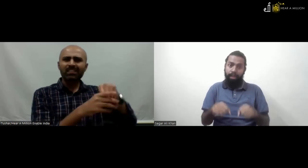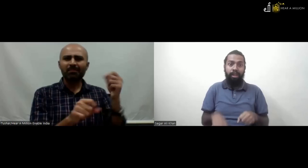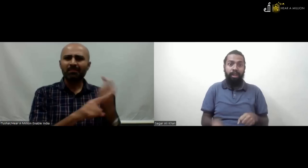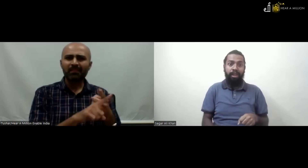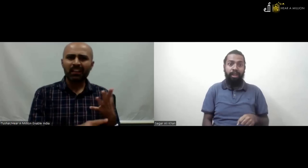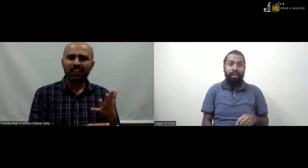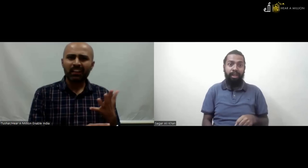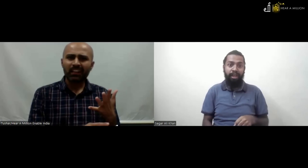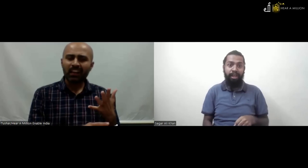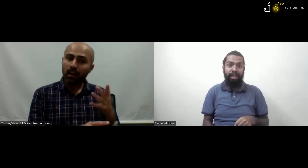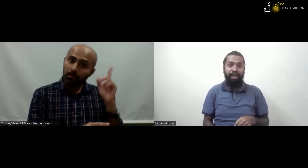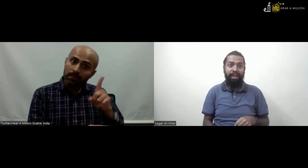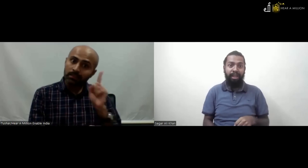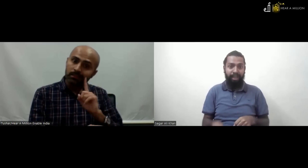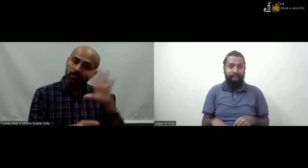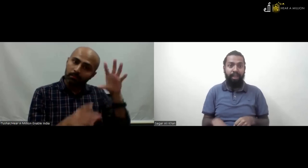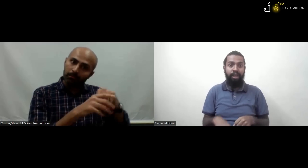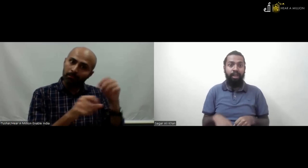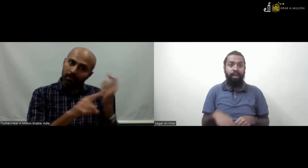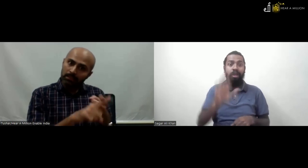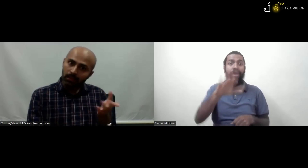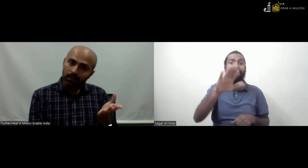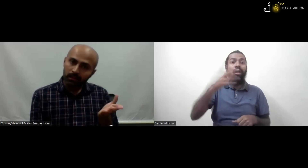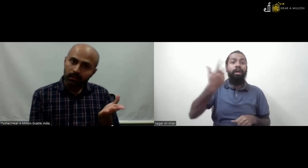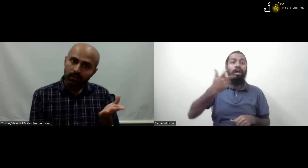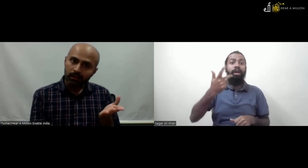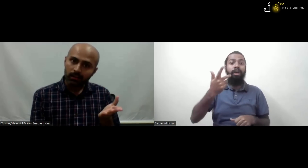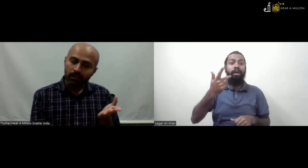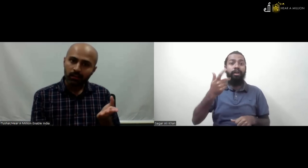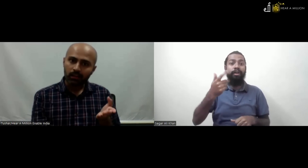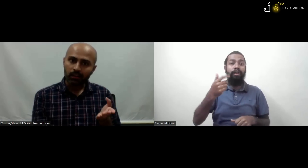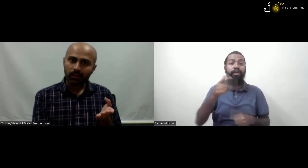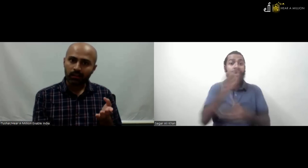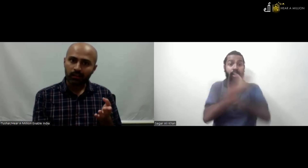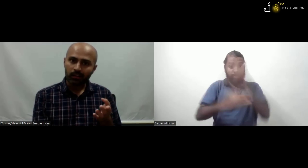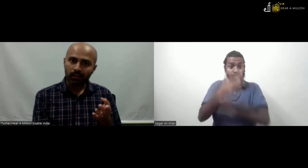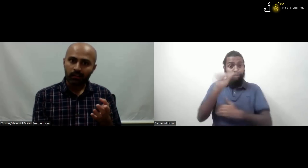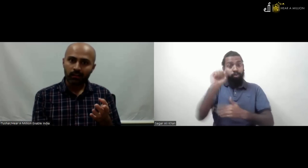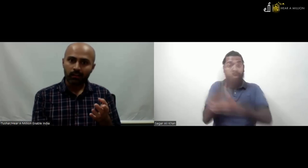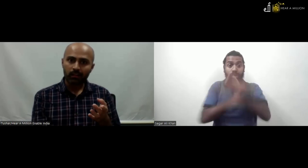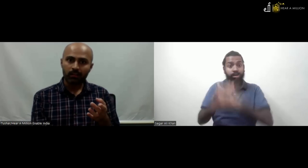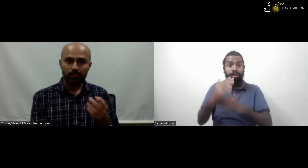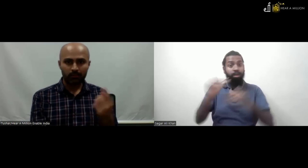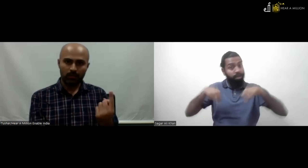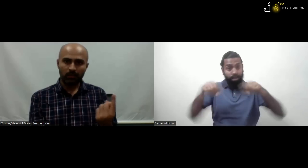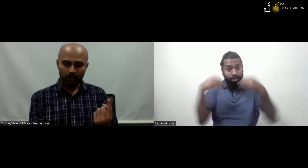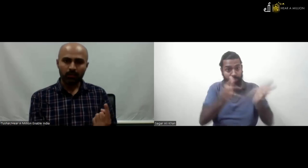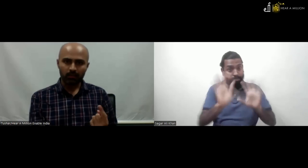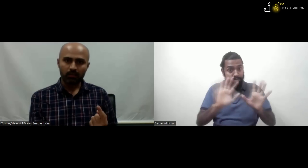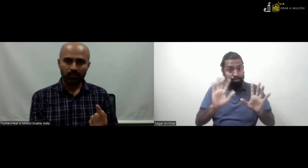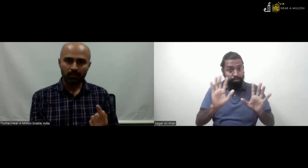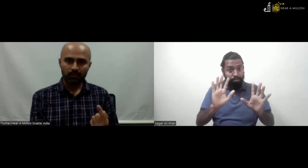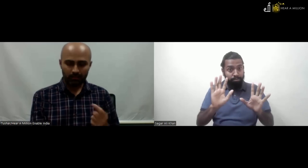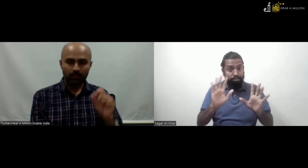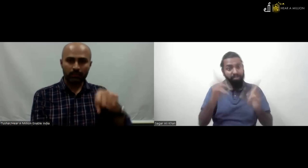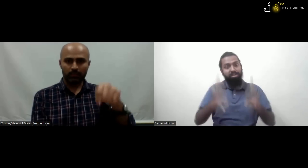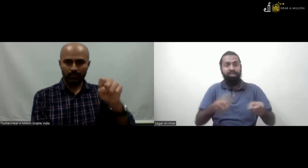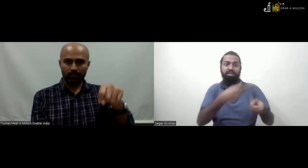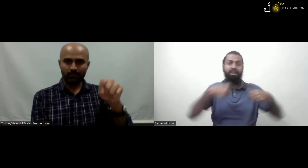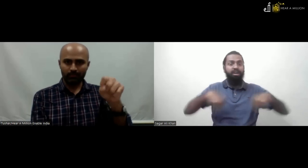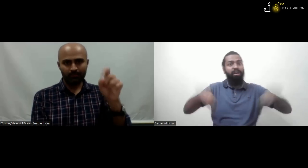have to agree that you will use a bike, which is going to be adapted. Persons with disability,